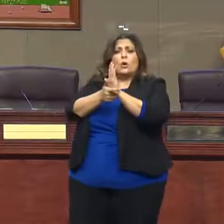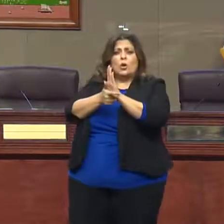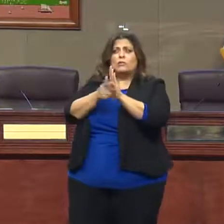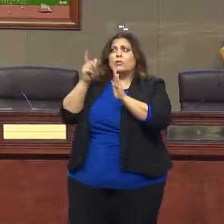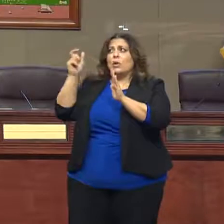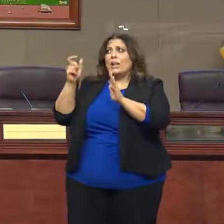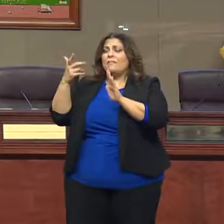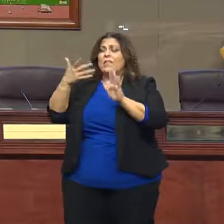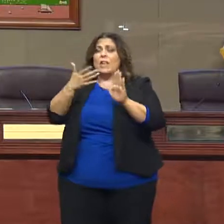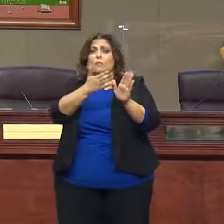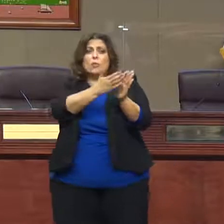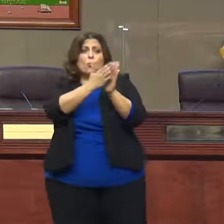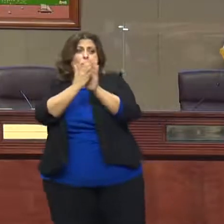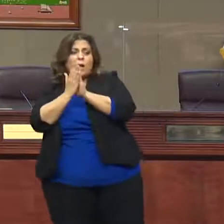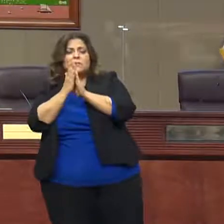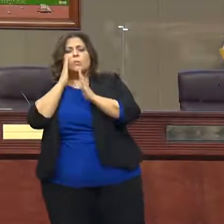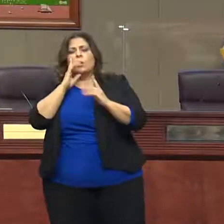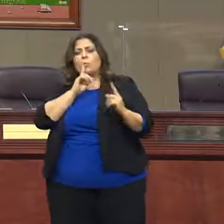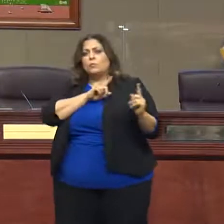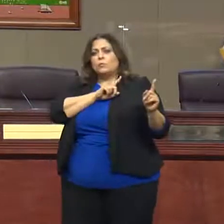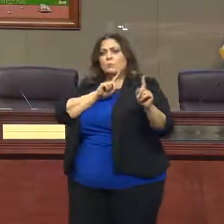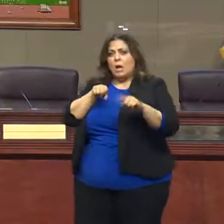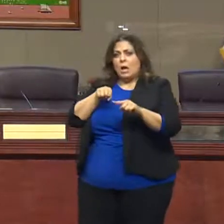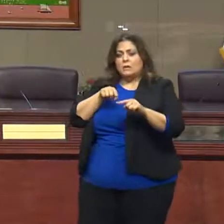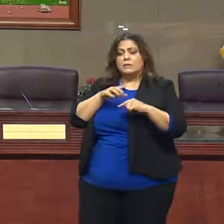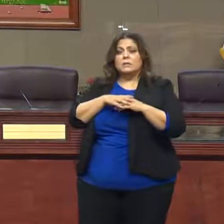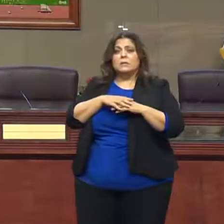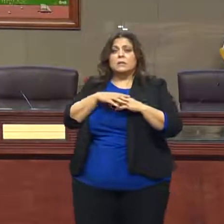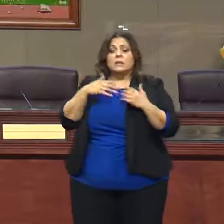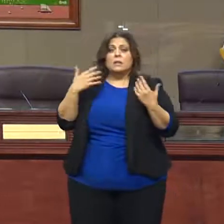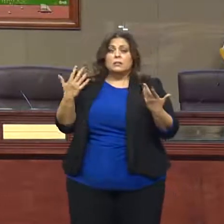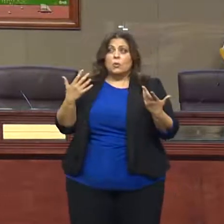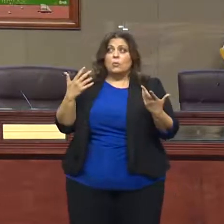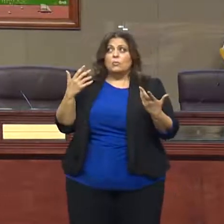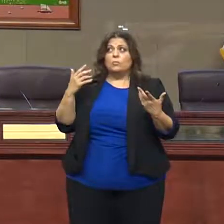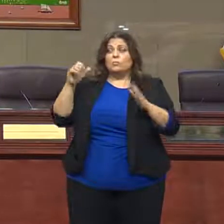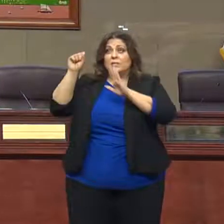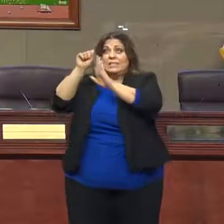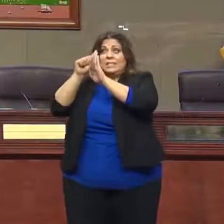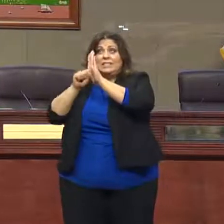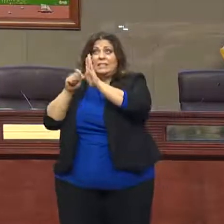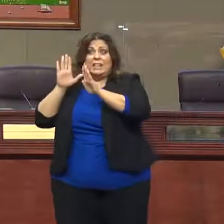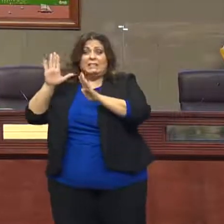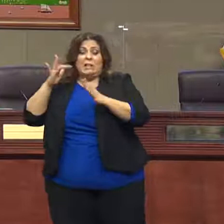be the state that will respond. Did that cause them any concern